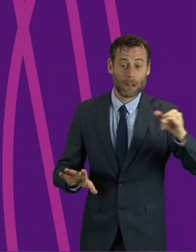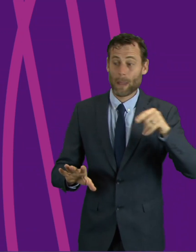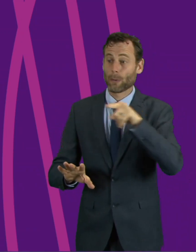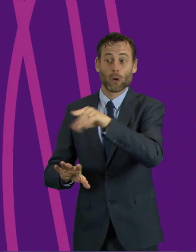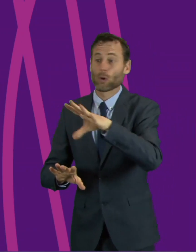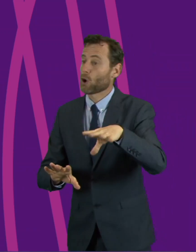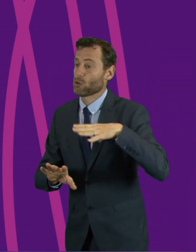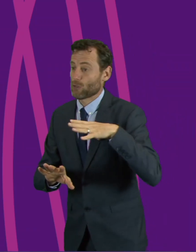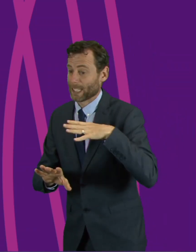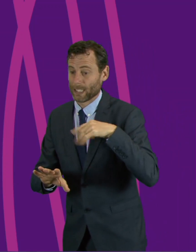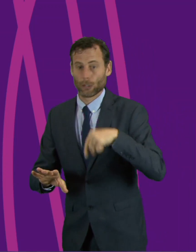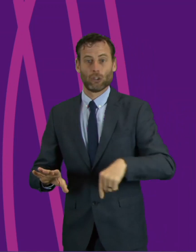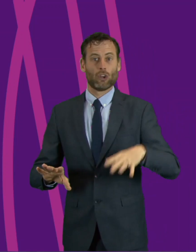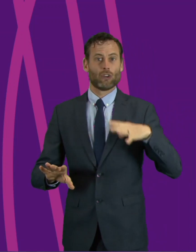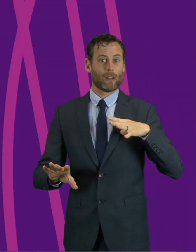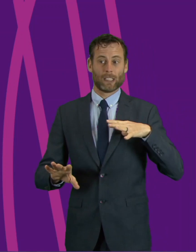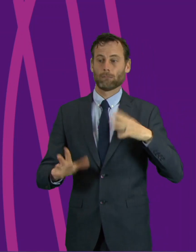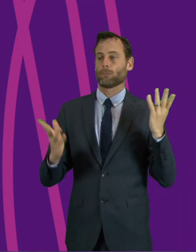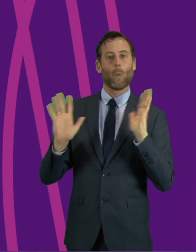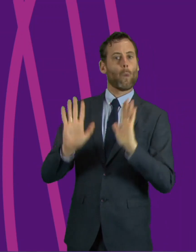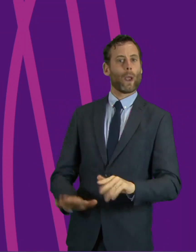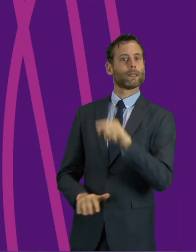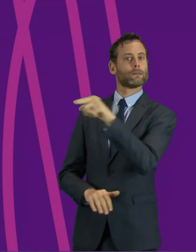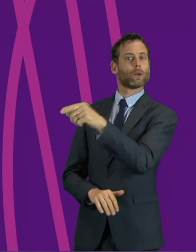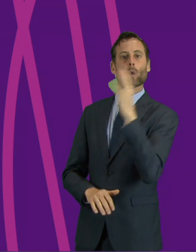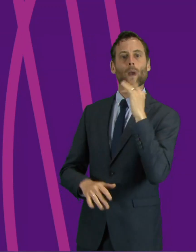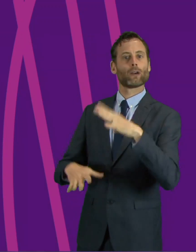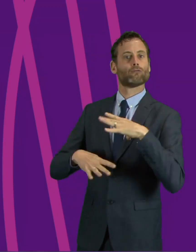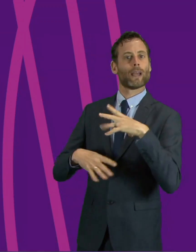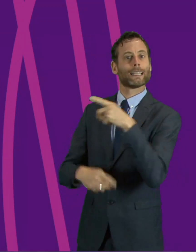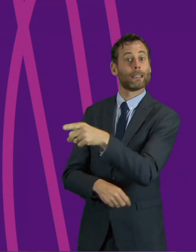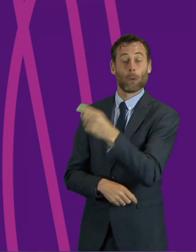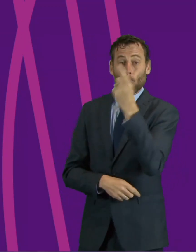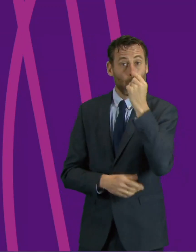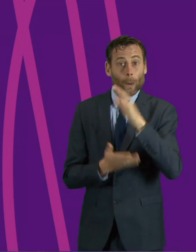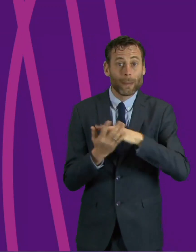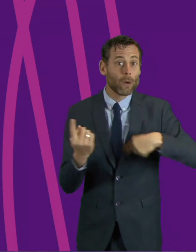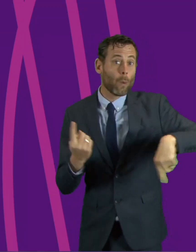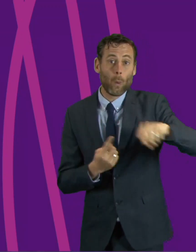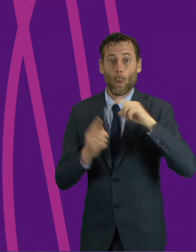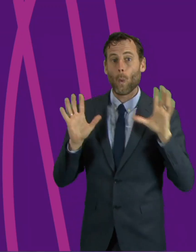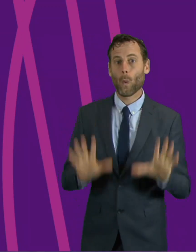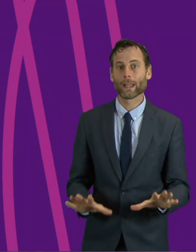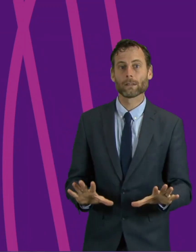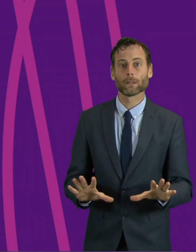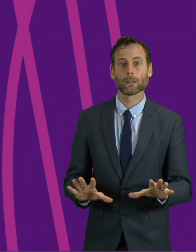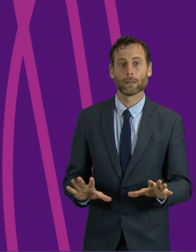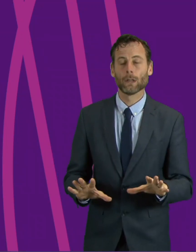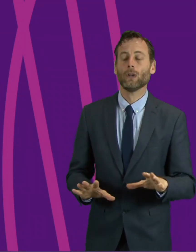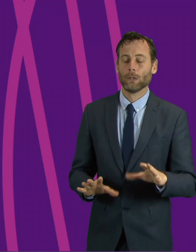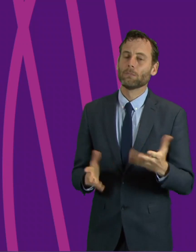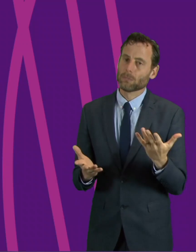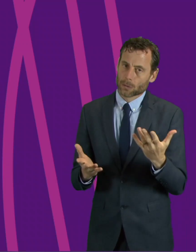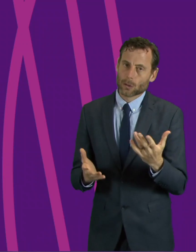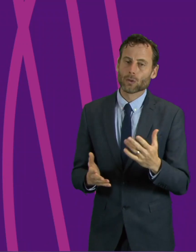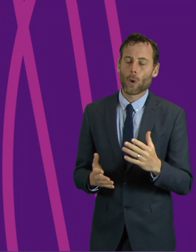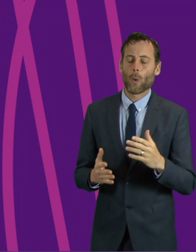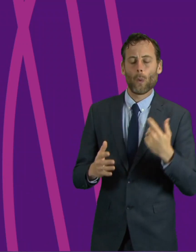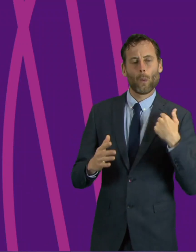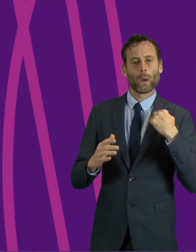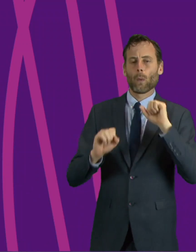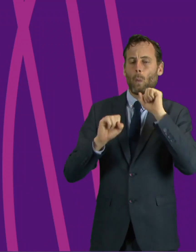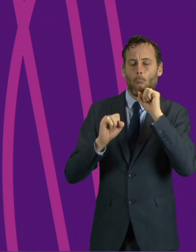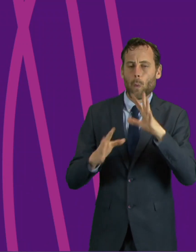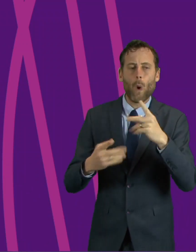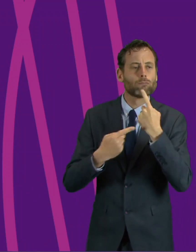this, is no part of the UK or no area forced into a position where they're lifting restrictions before the evidence says that it is